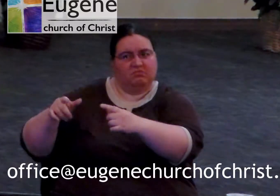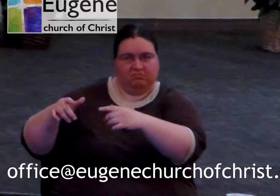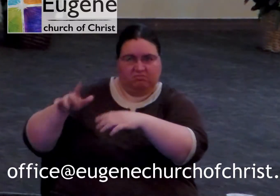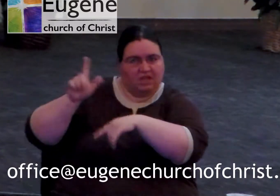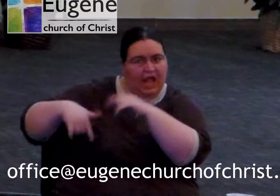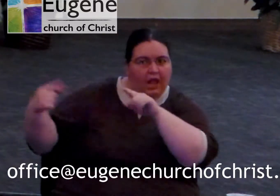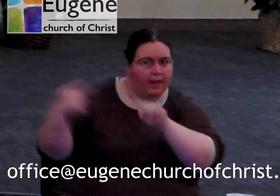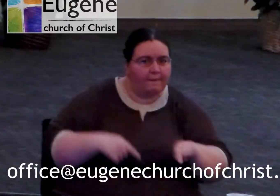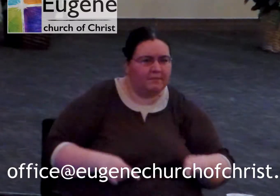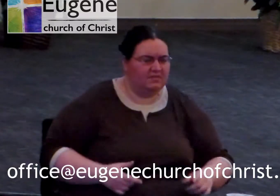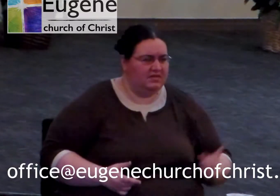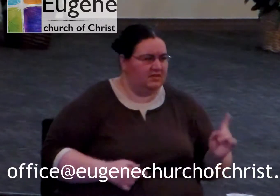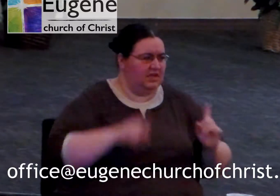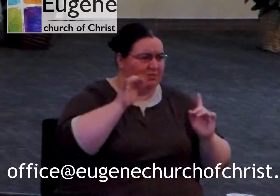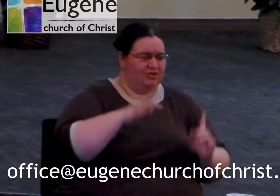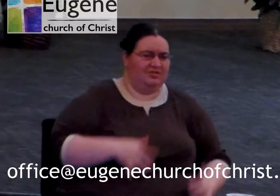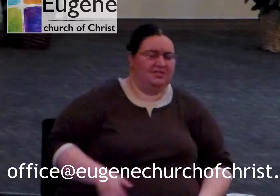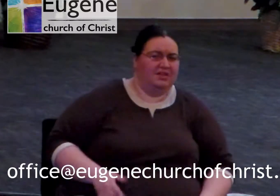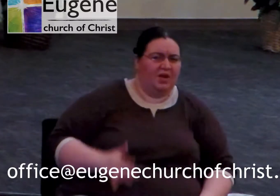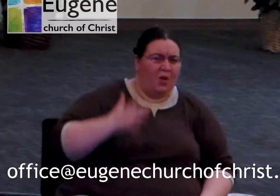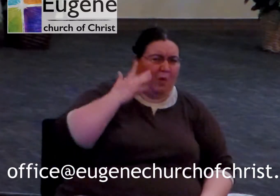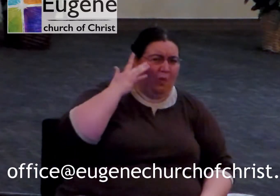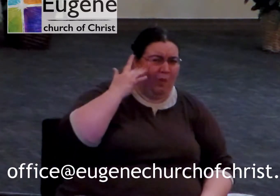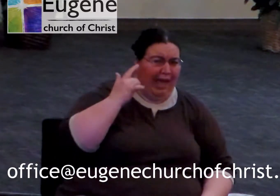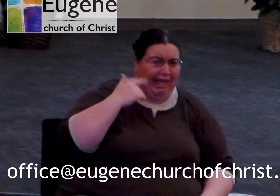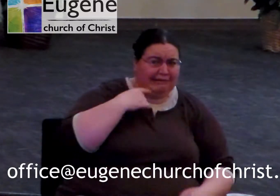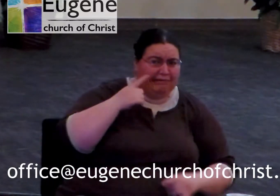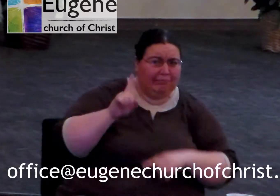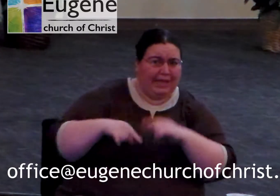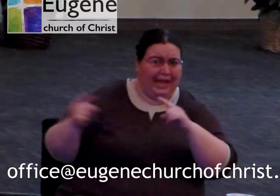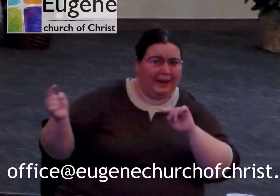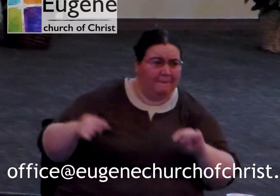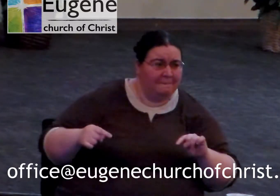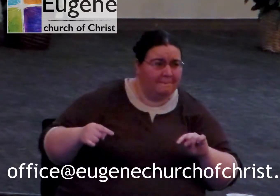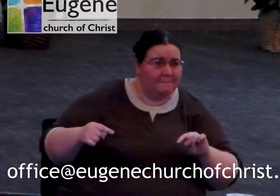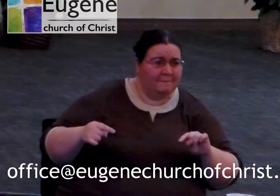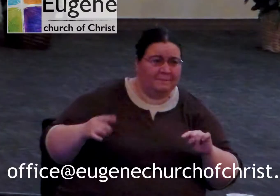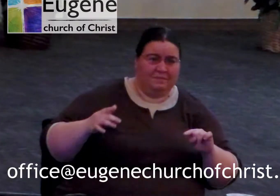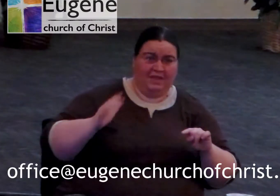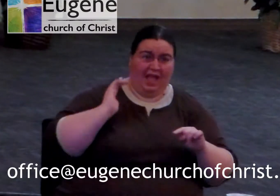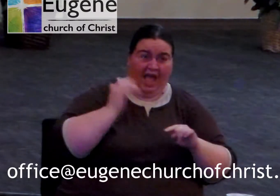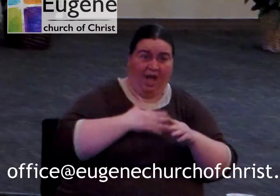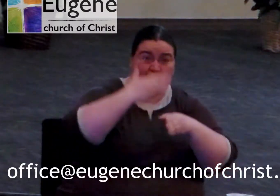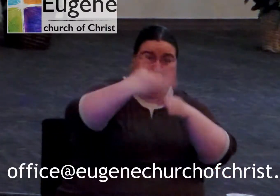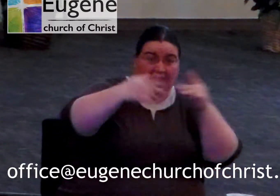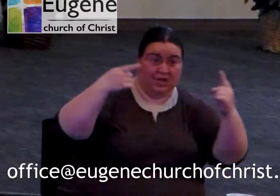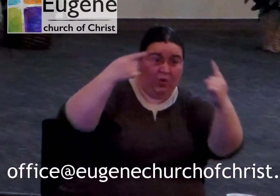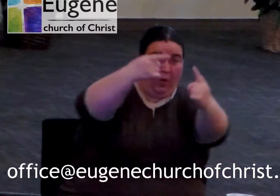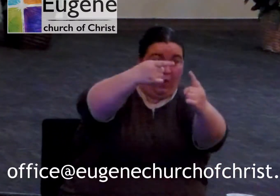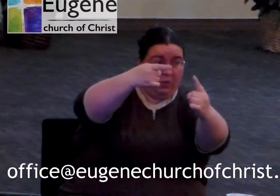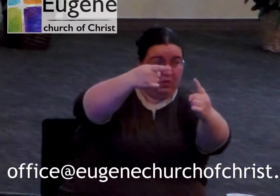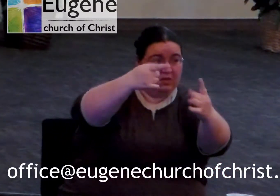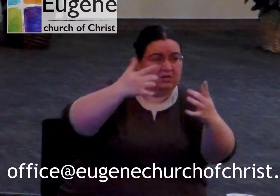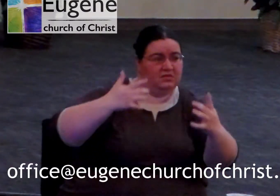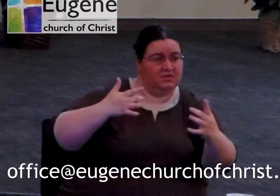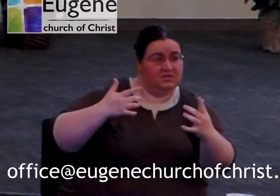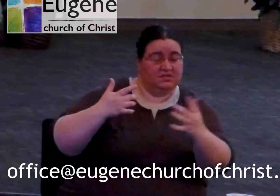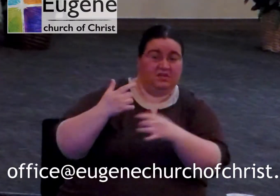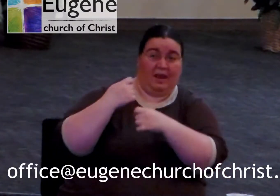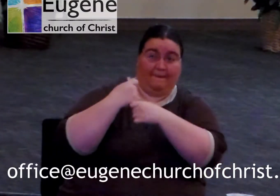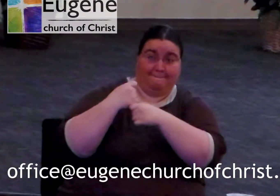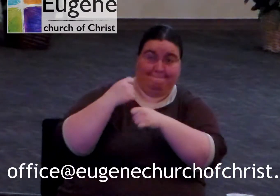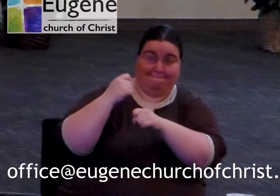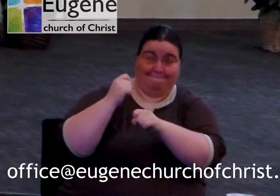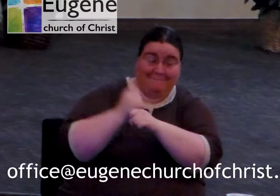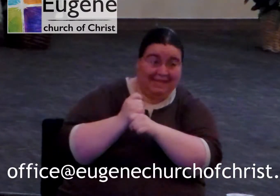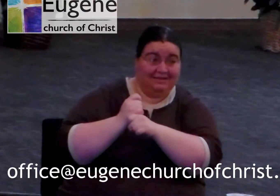end. At the end, we're to make disciples. And so let's stop worrying right now about these cones. He didn't say that language, that's my analogy,